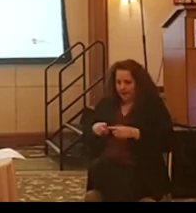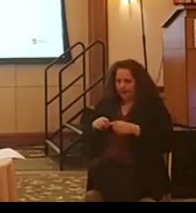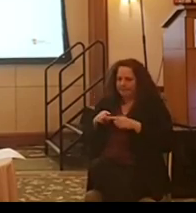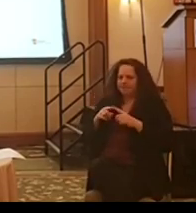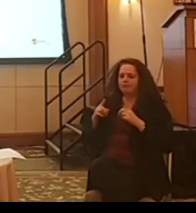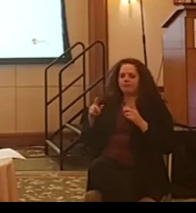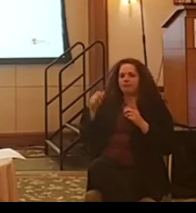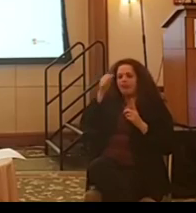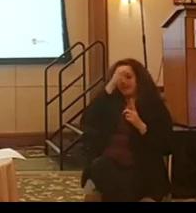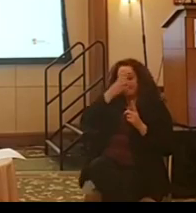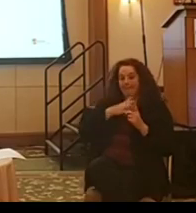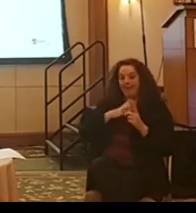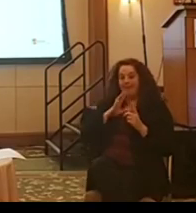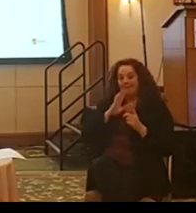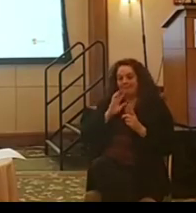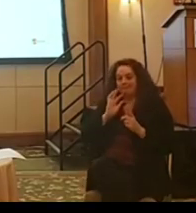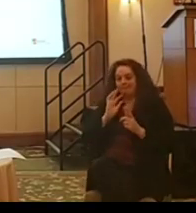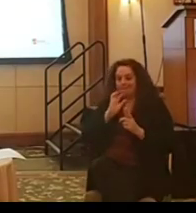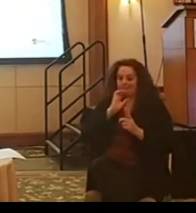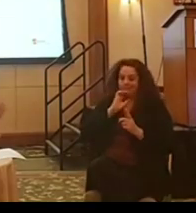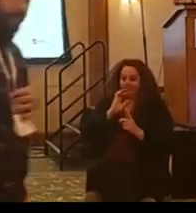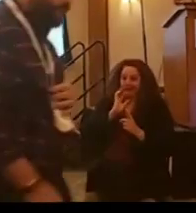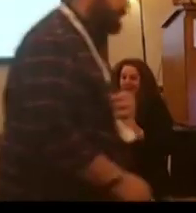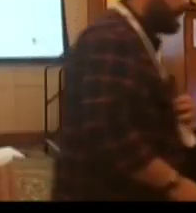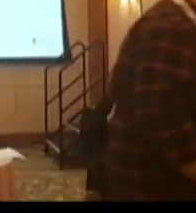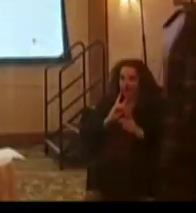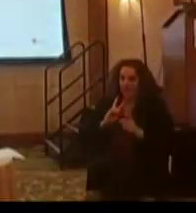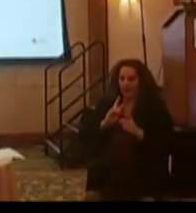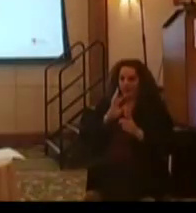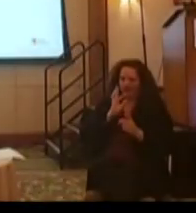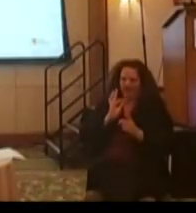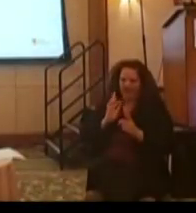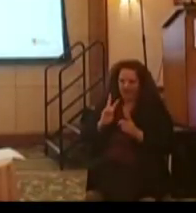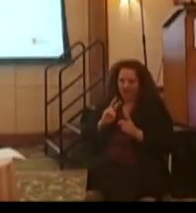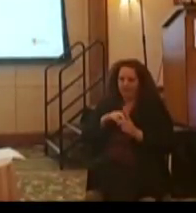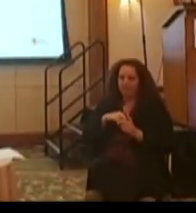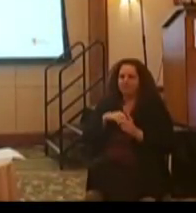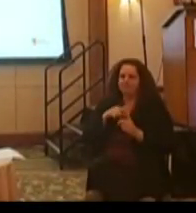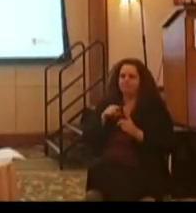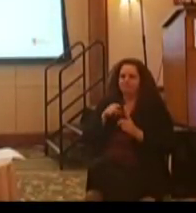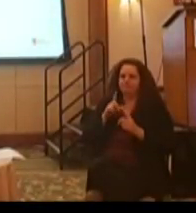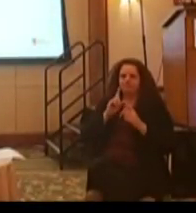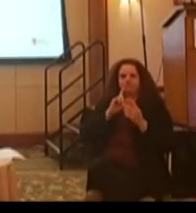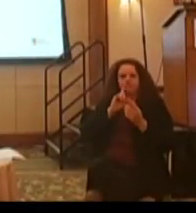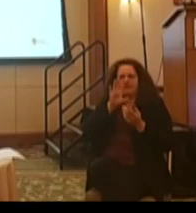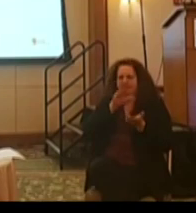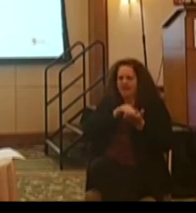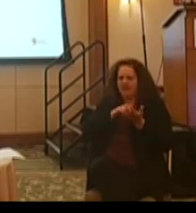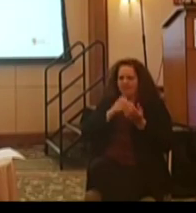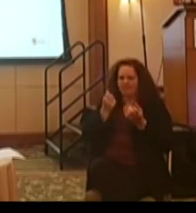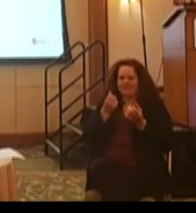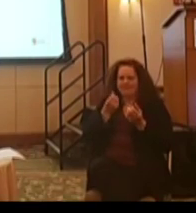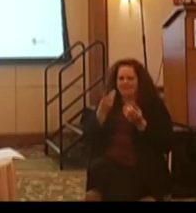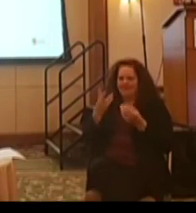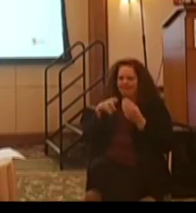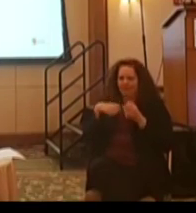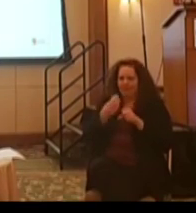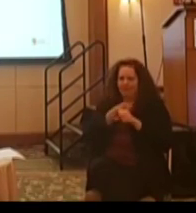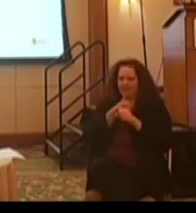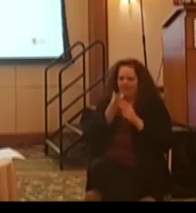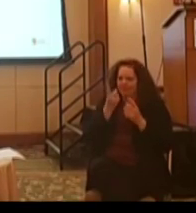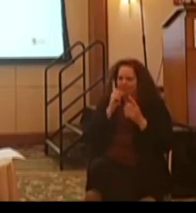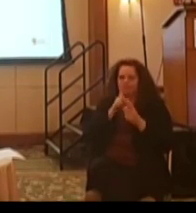92-year-old man who was seeing this family physician. He'd been seeing this physician for a number of years. He was randomized into the